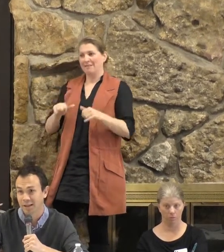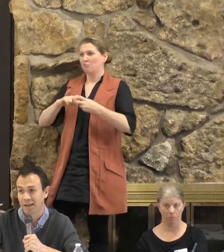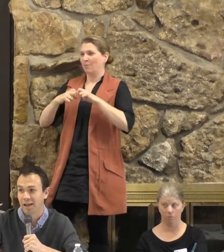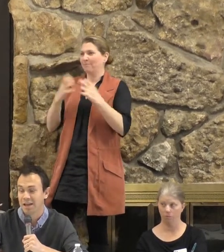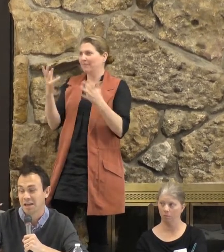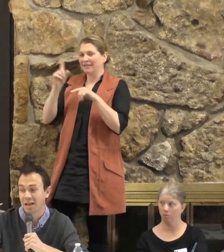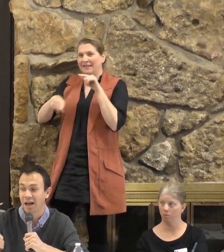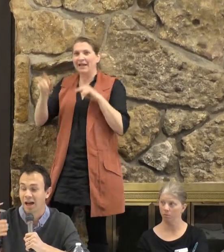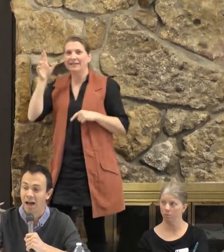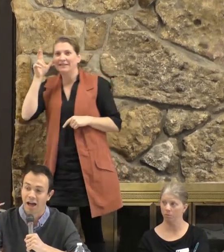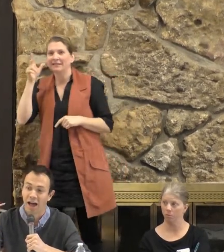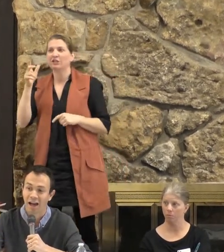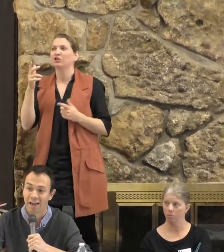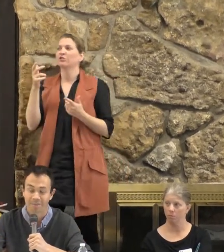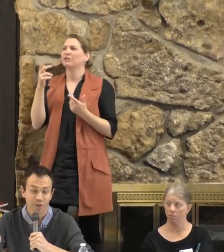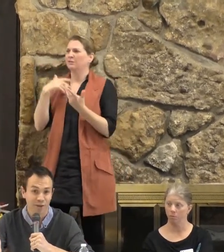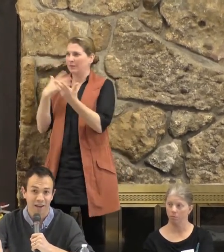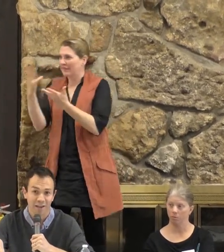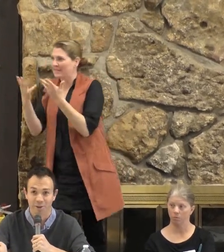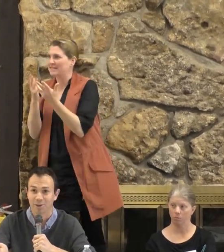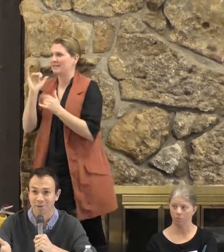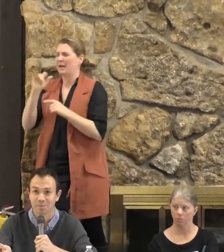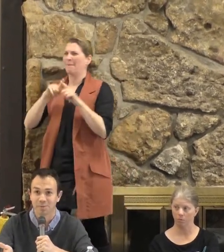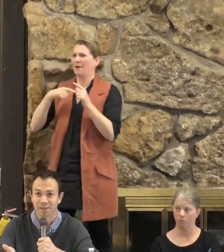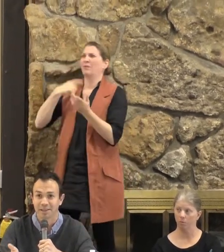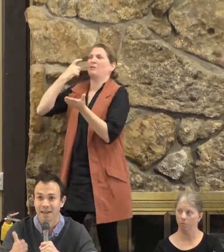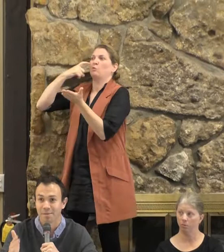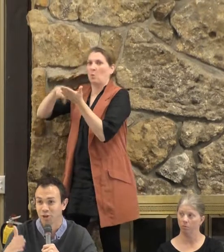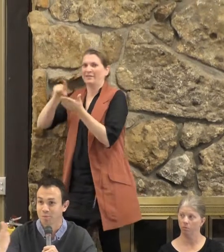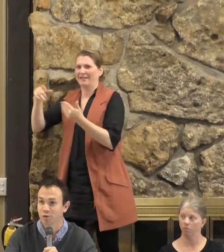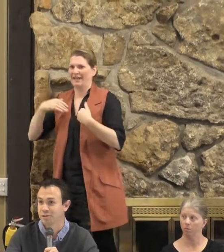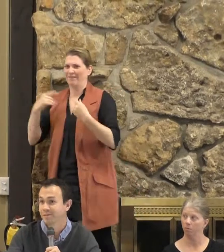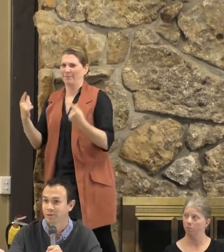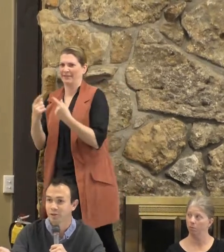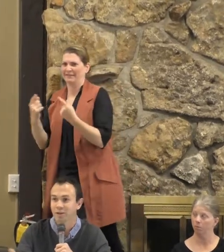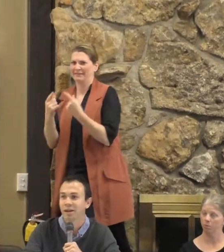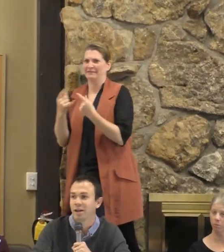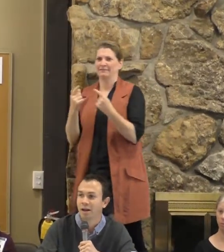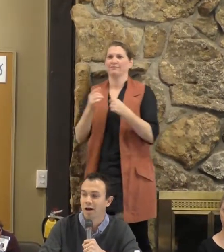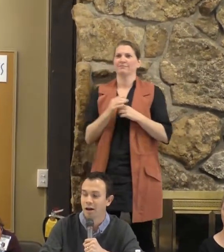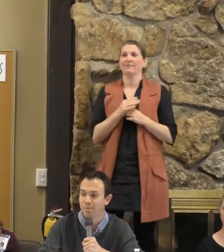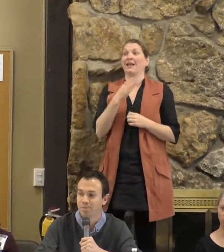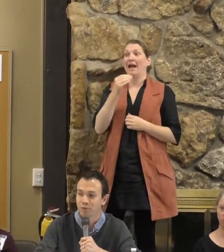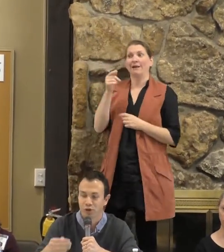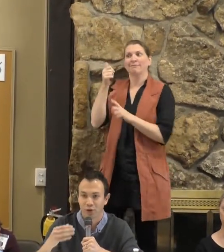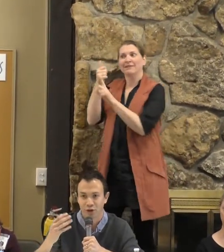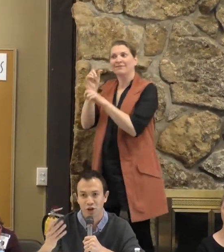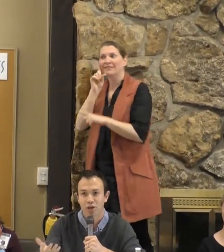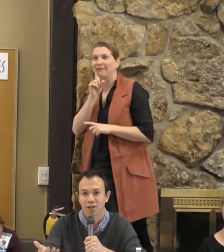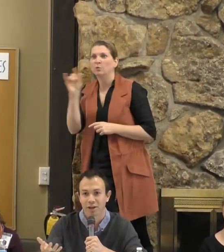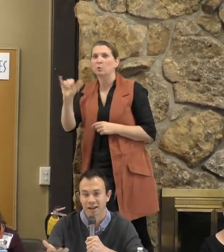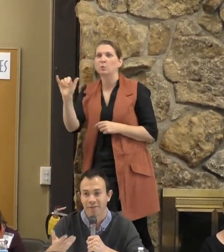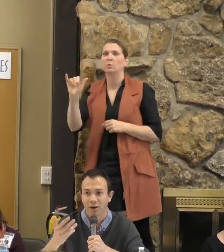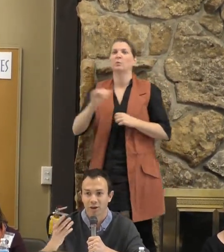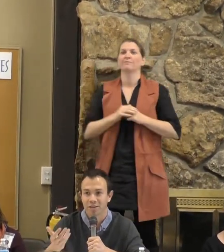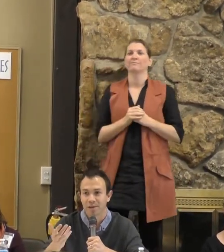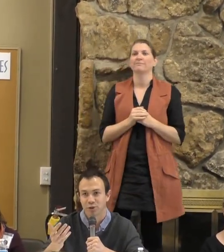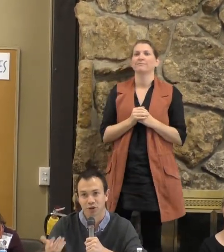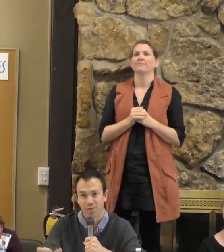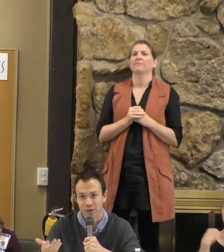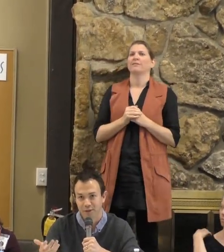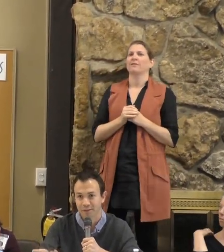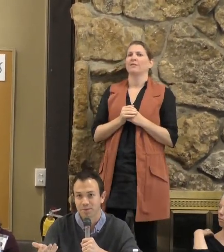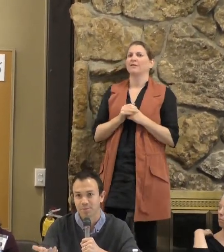pain, I first thought it was going to be that much more difficult. You know, they're hurting, they're going to have a hard